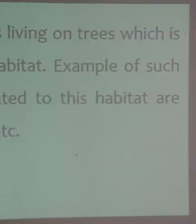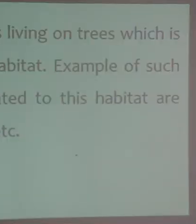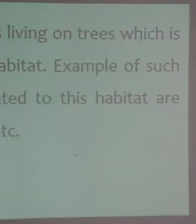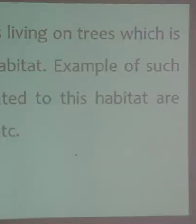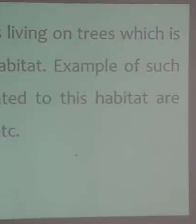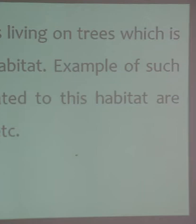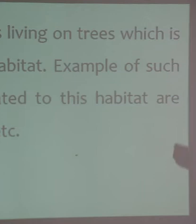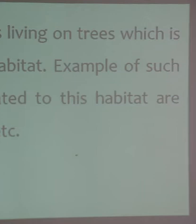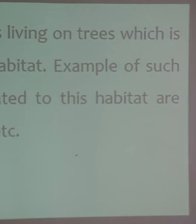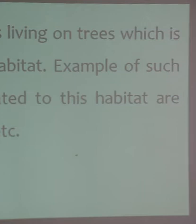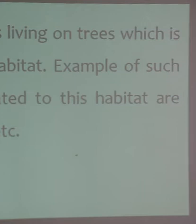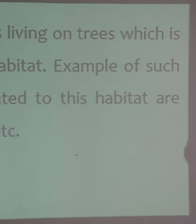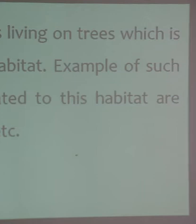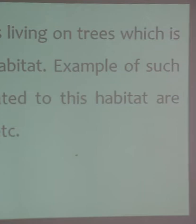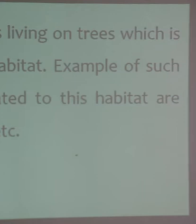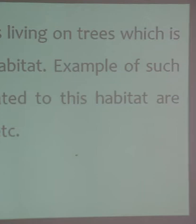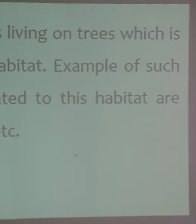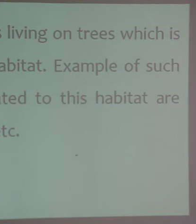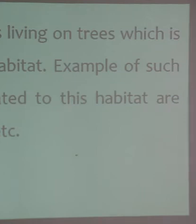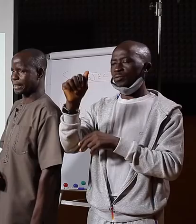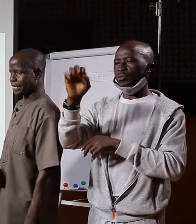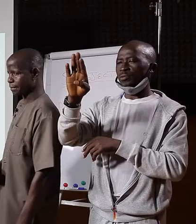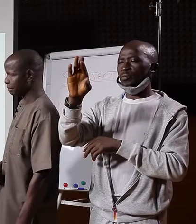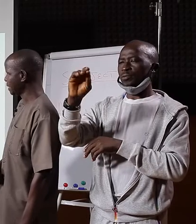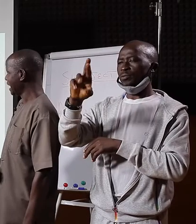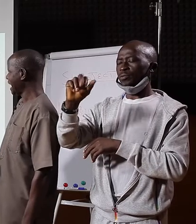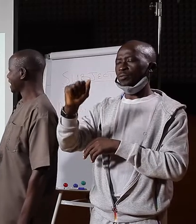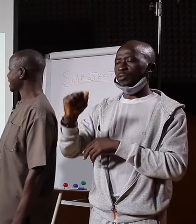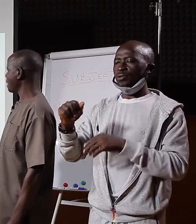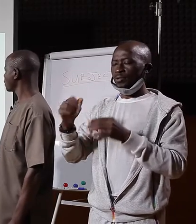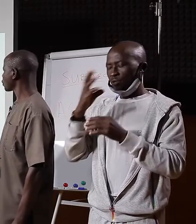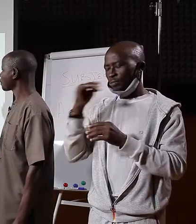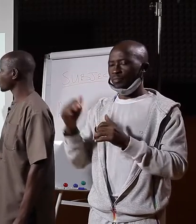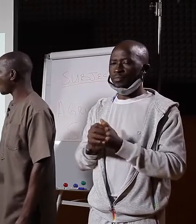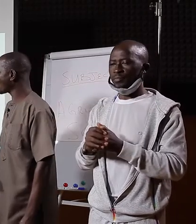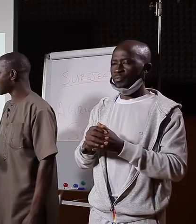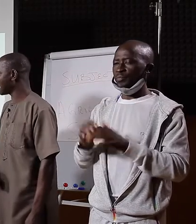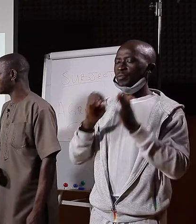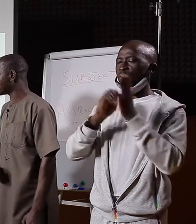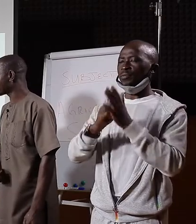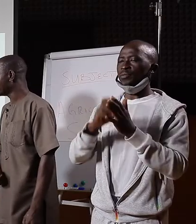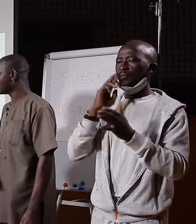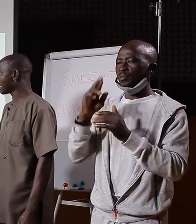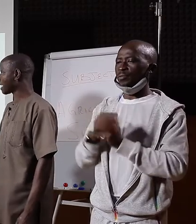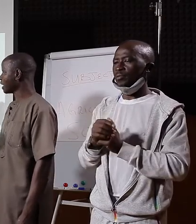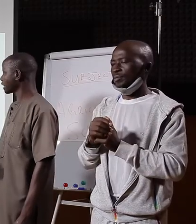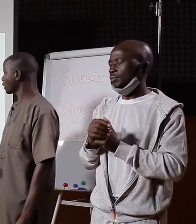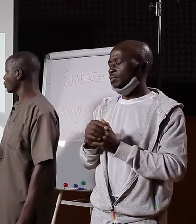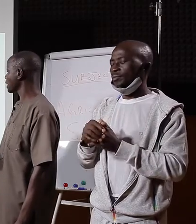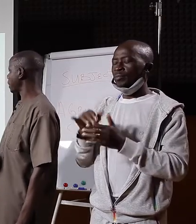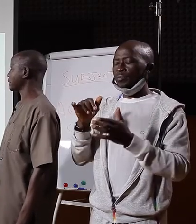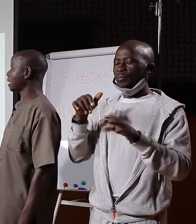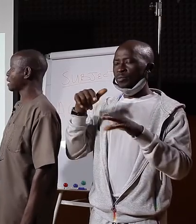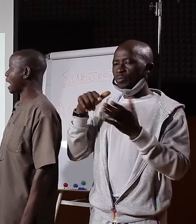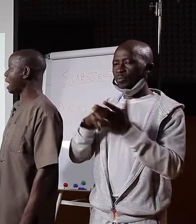on trees, which is known as arboreal habitats. Examples of such animals that are related